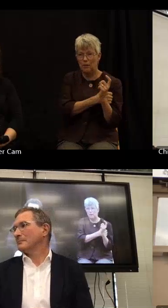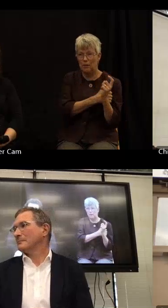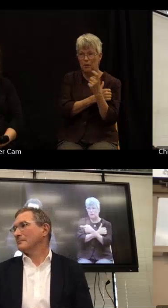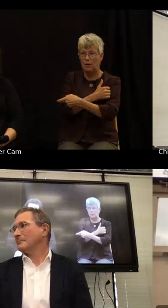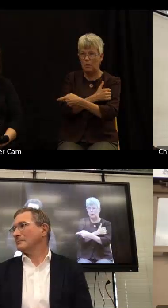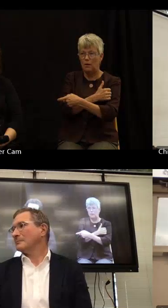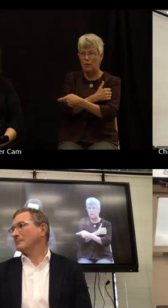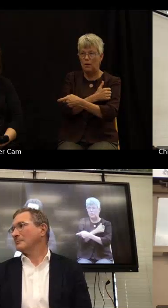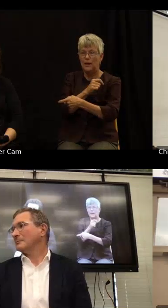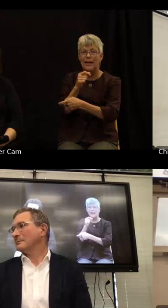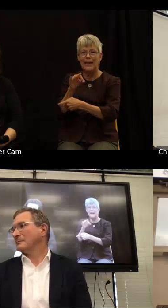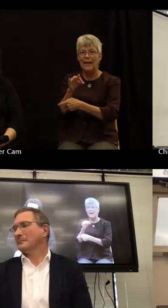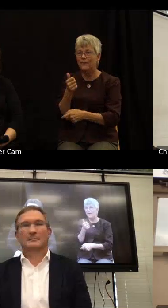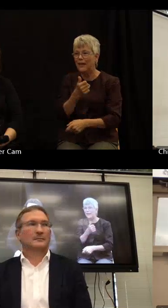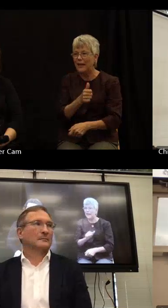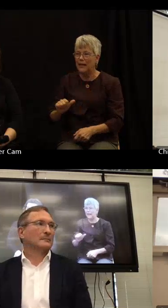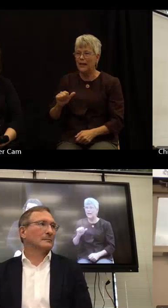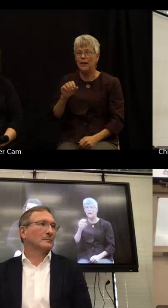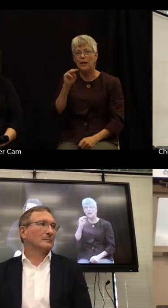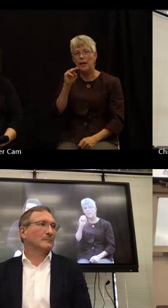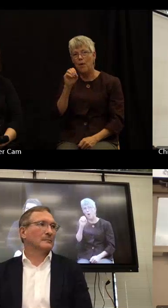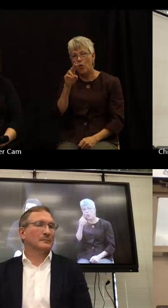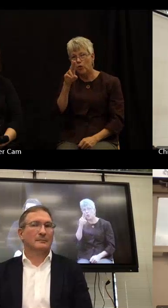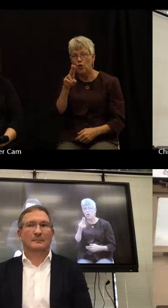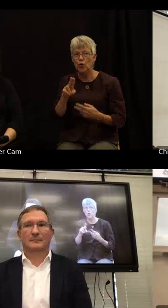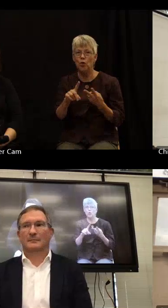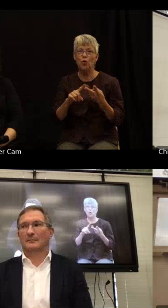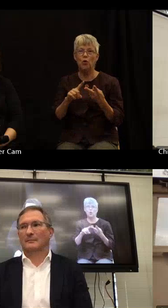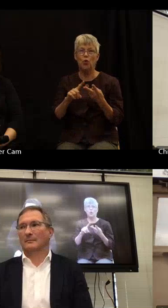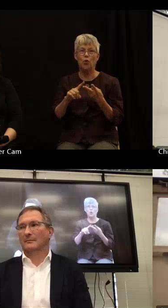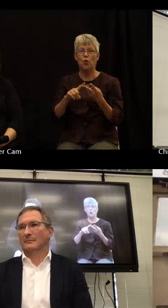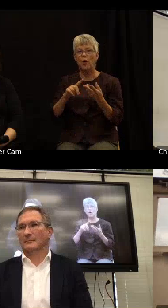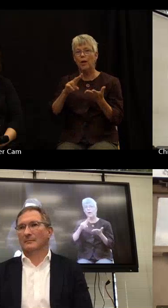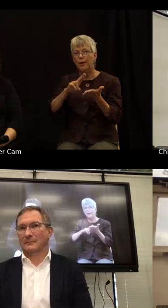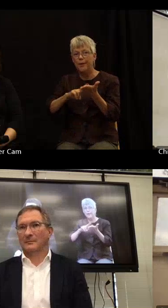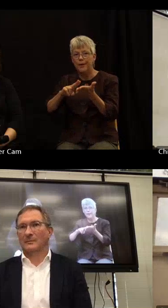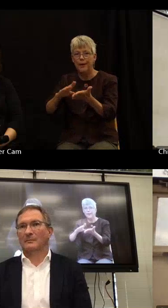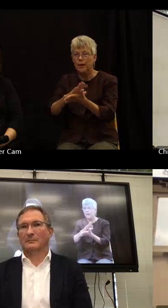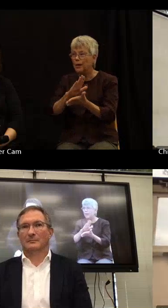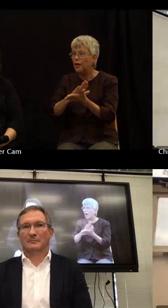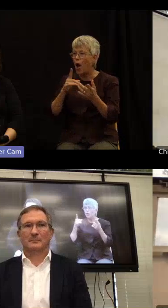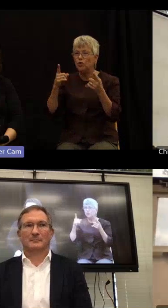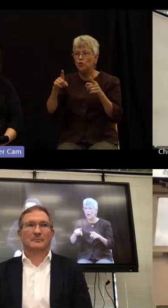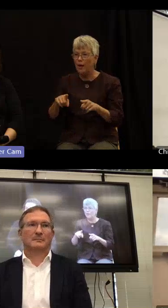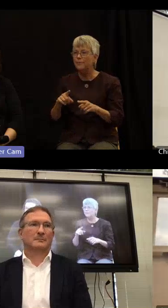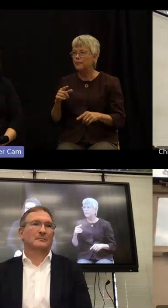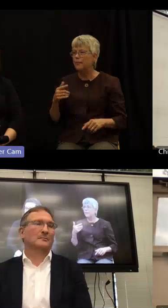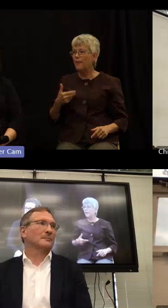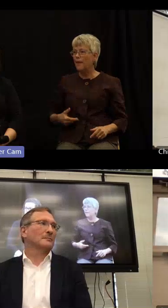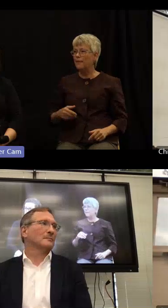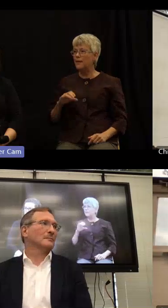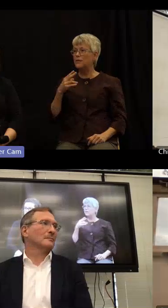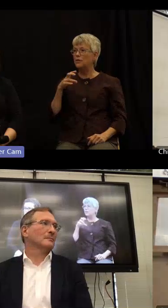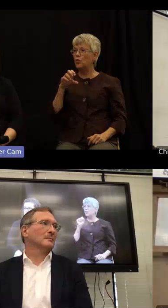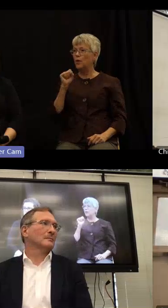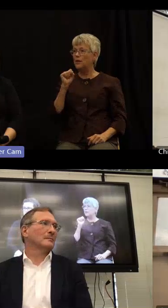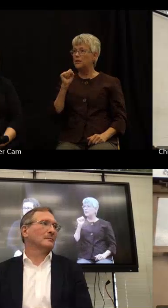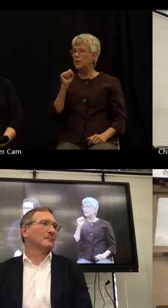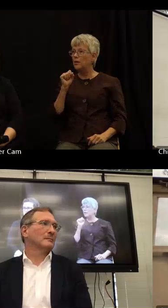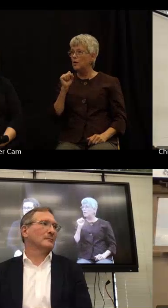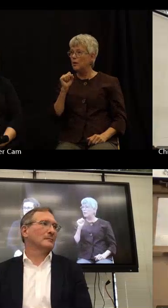any MOUs, agreements, contracts, any of those kind of things. Is that correct? Those would be over the threshold